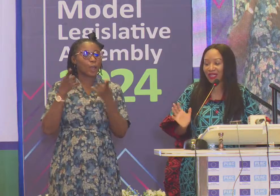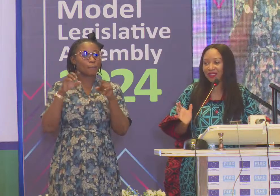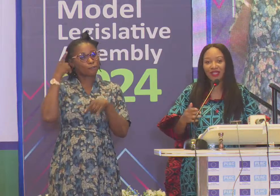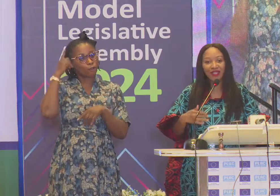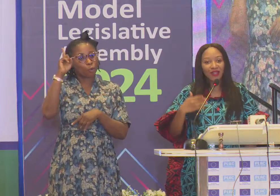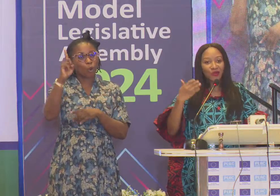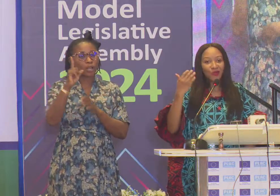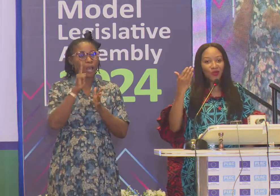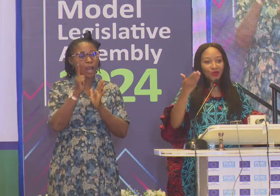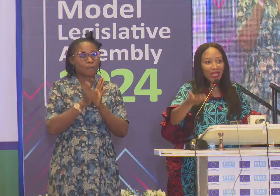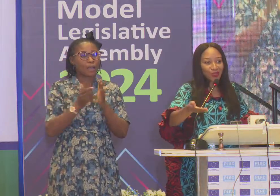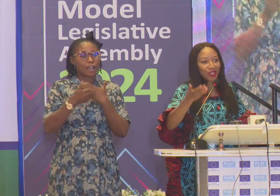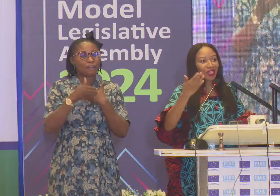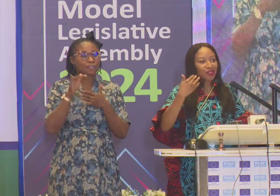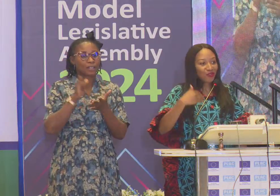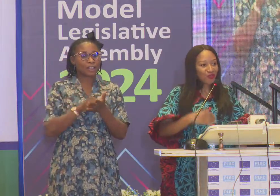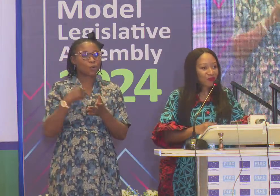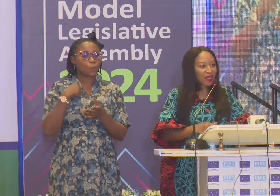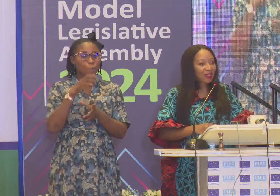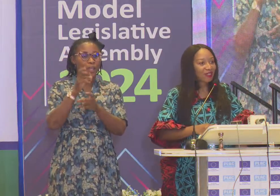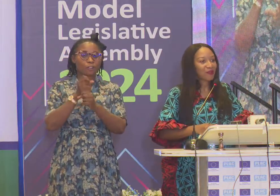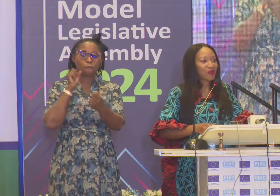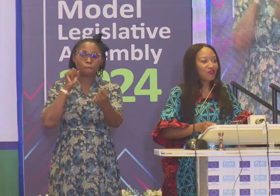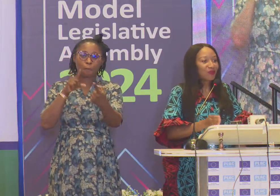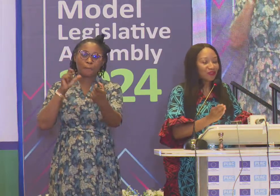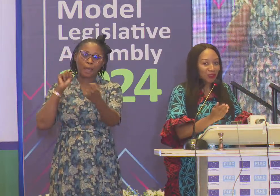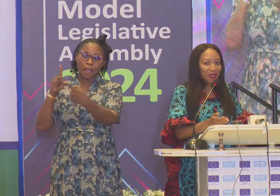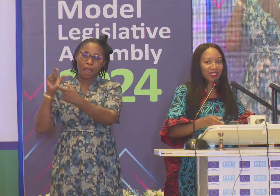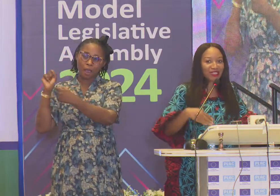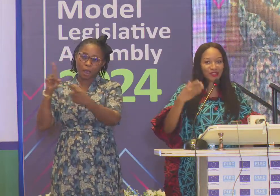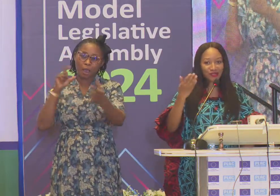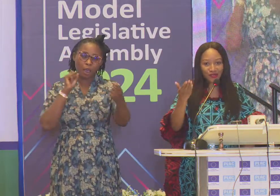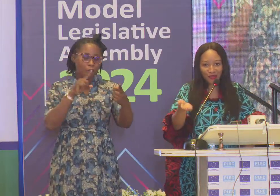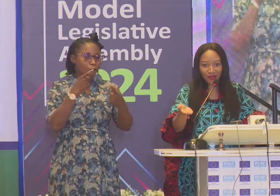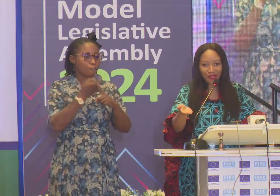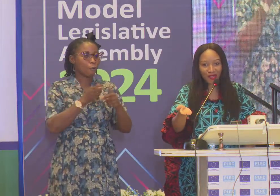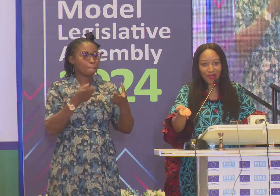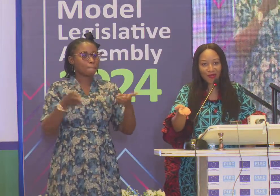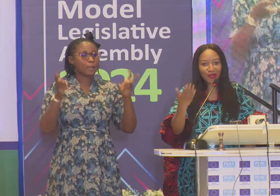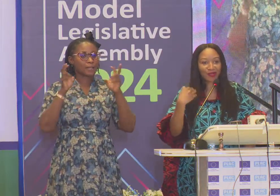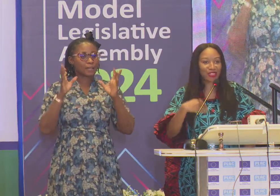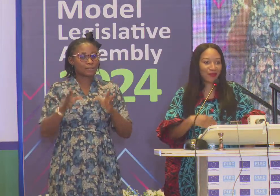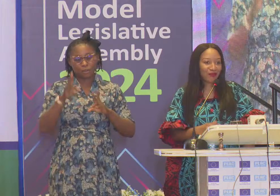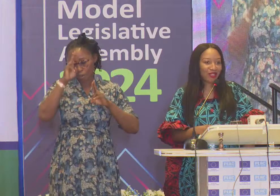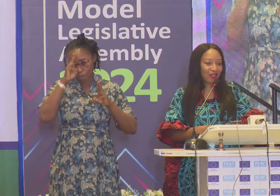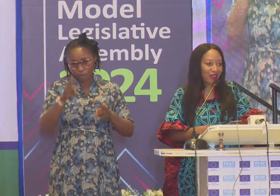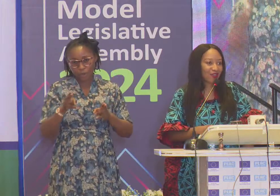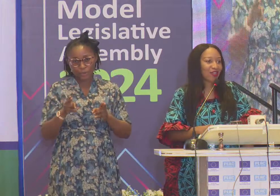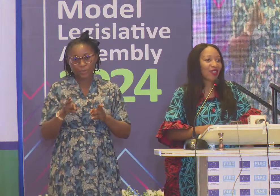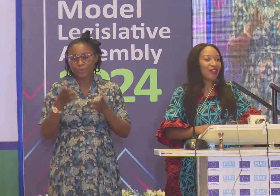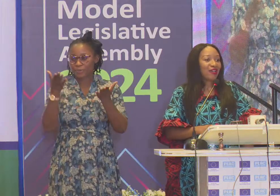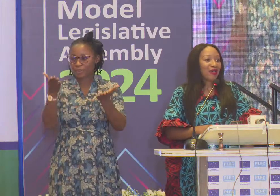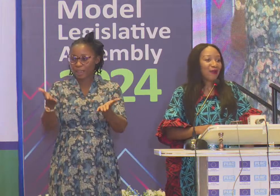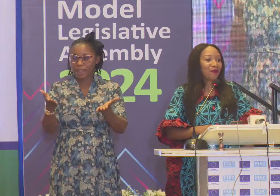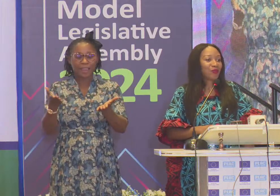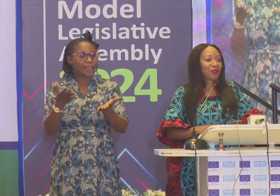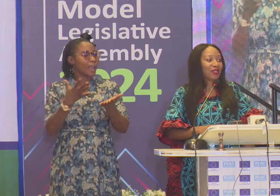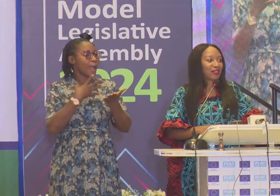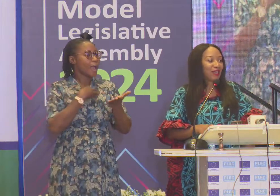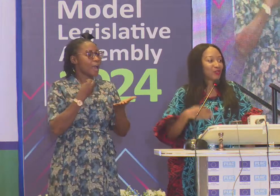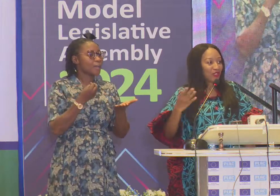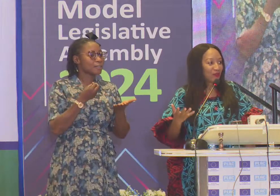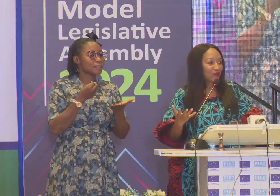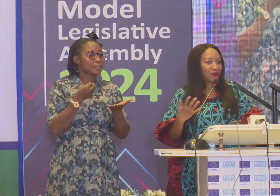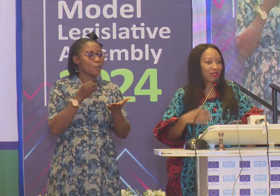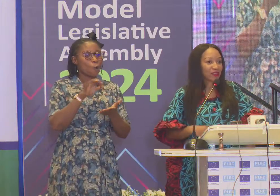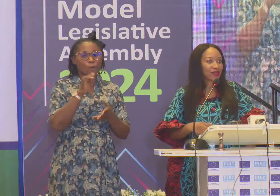that, we would like to get your feedback, the feedback from the panelists, from the Honorable Chair here, and the clerks